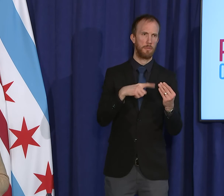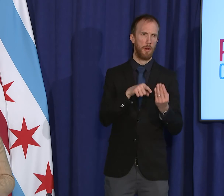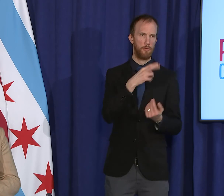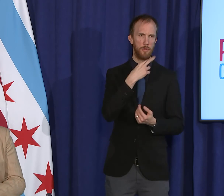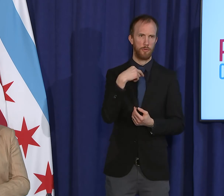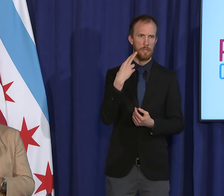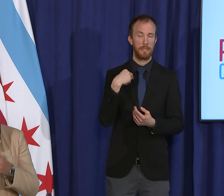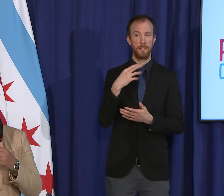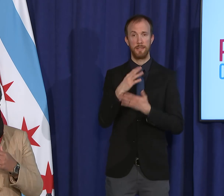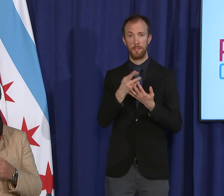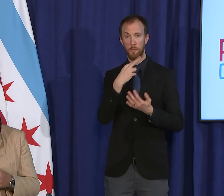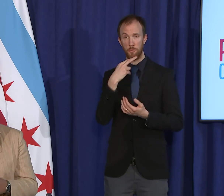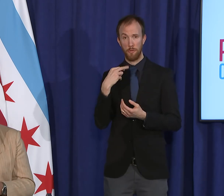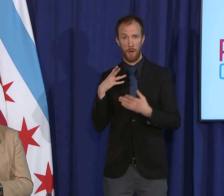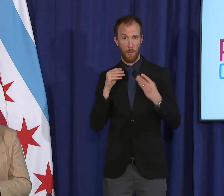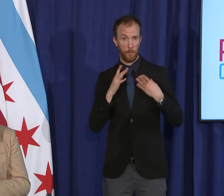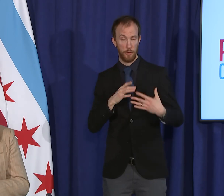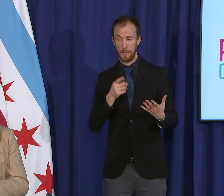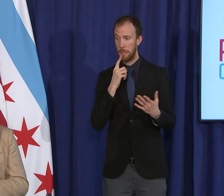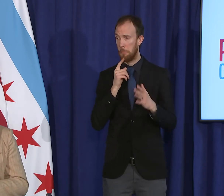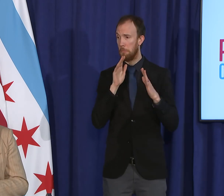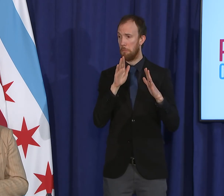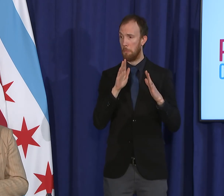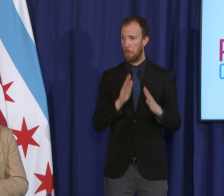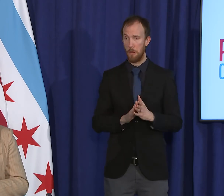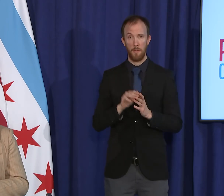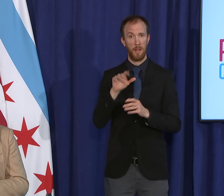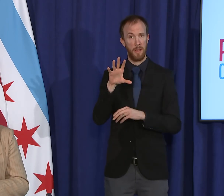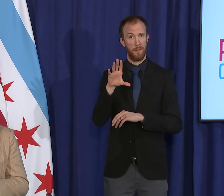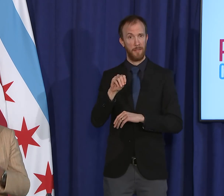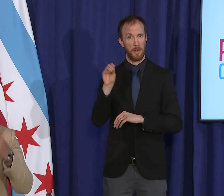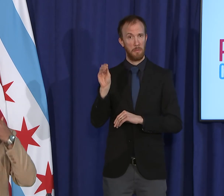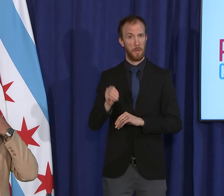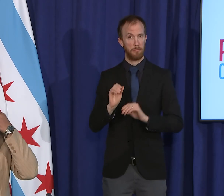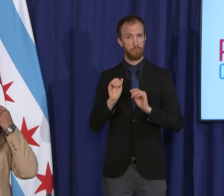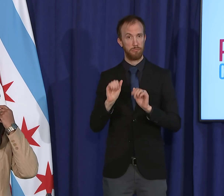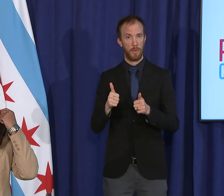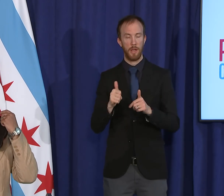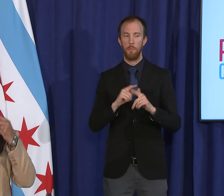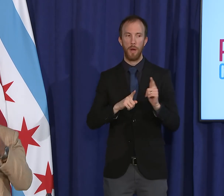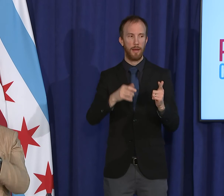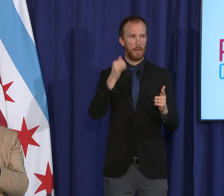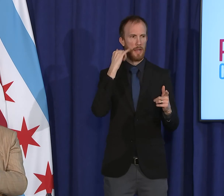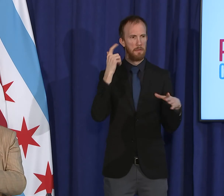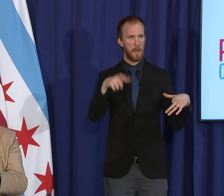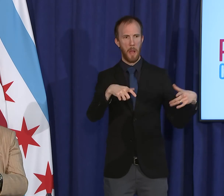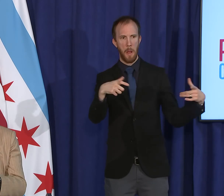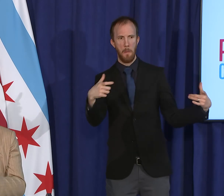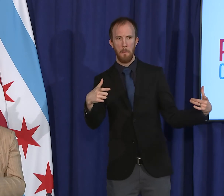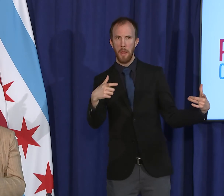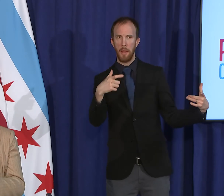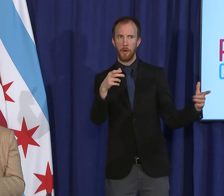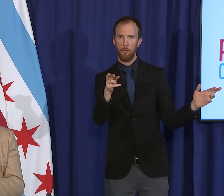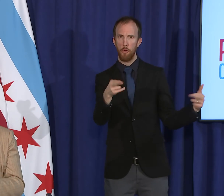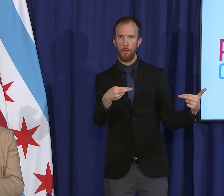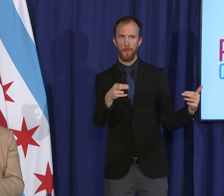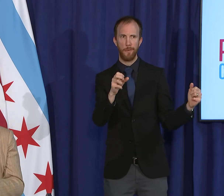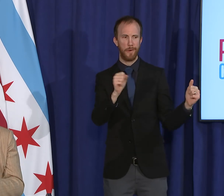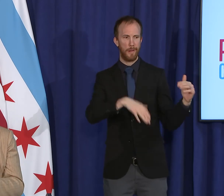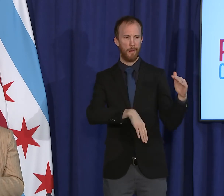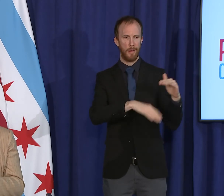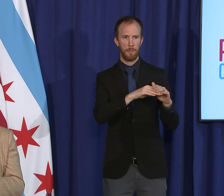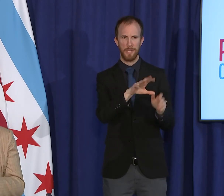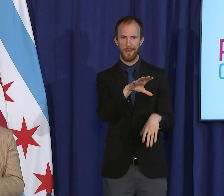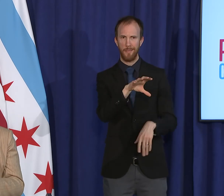that are saying, great, we appreciate moving towards 50%, but if we're a larger room and we can still only have 50 people, it really isn't